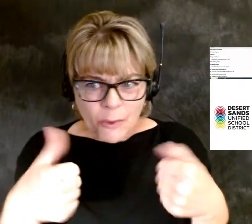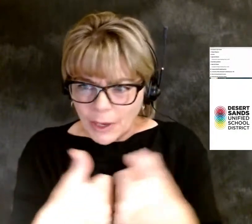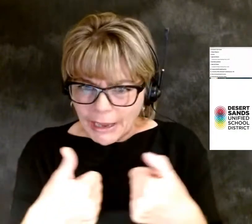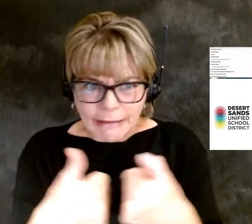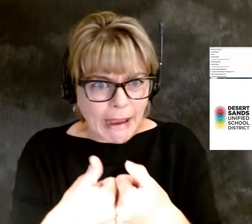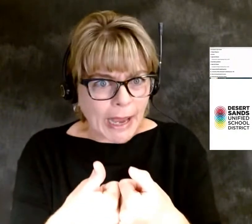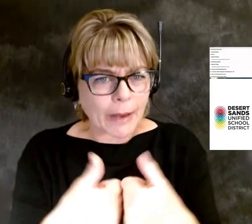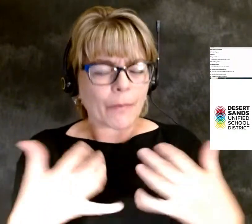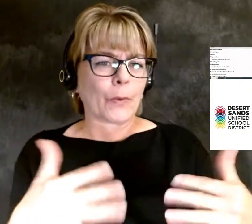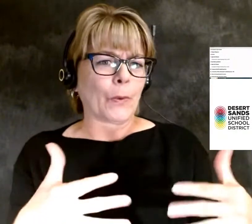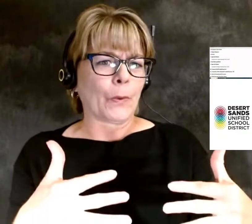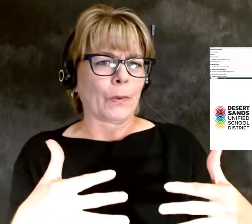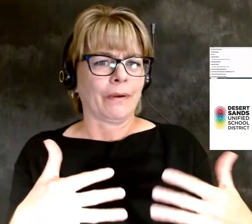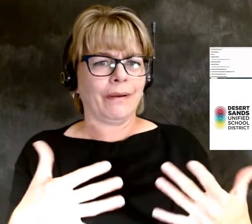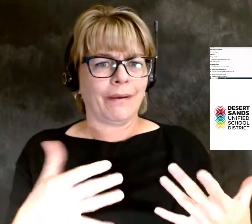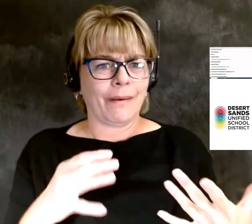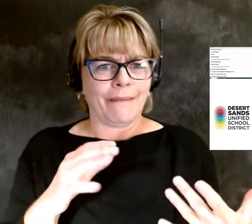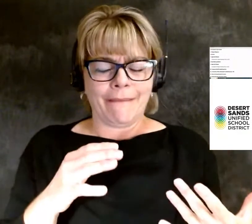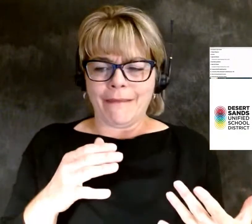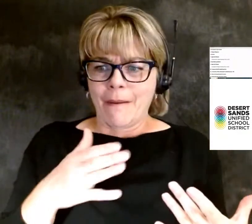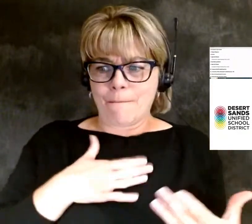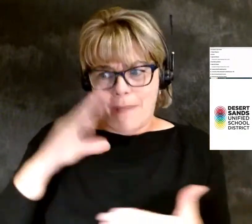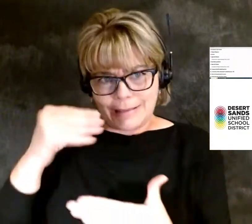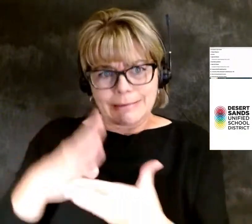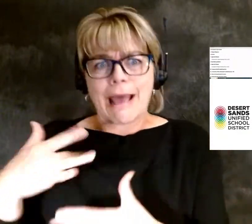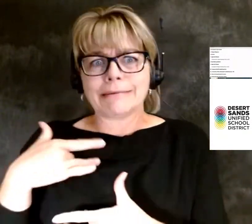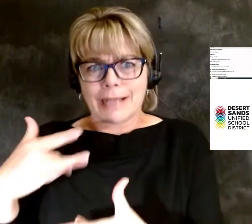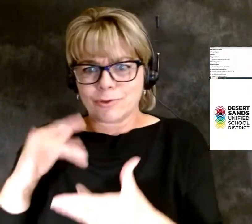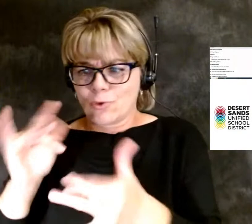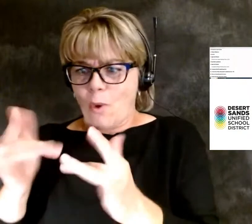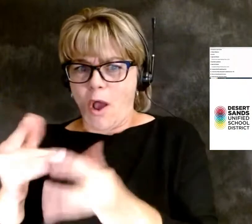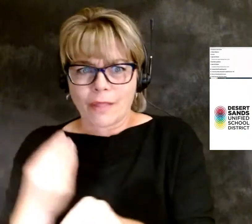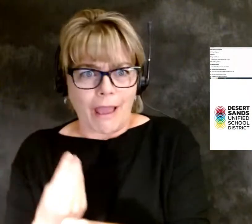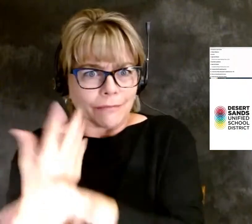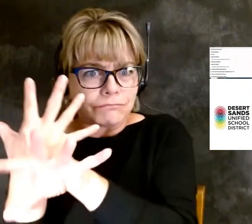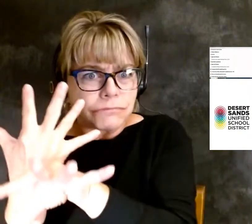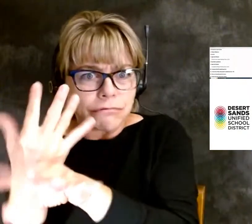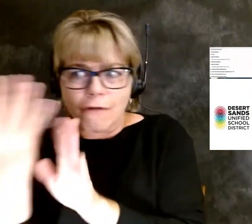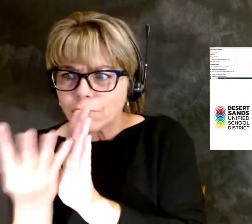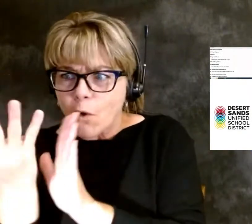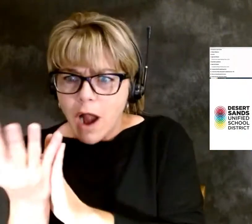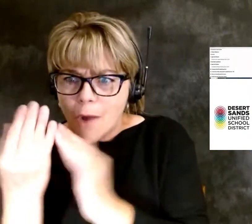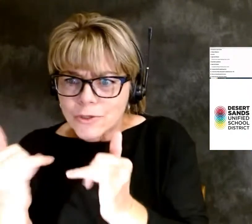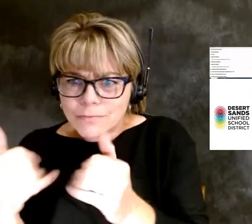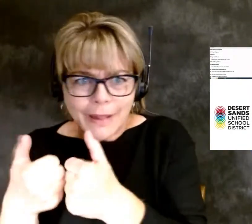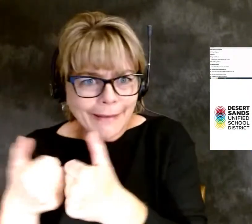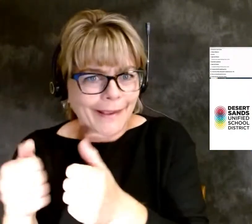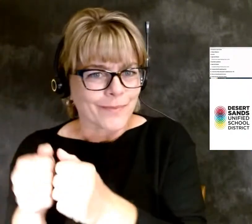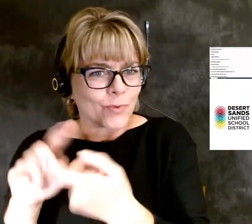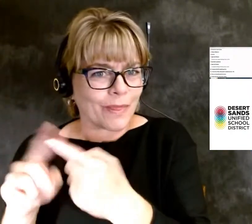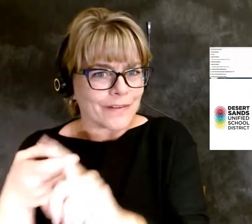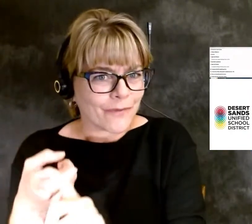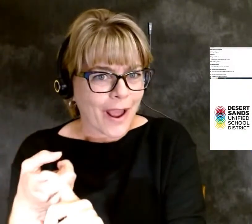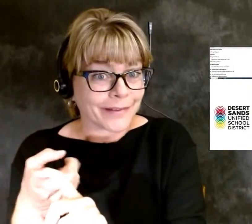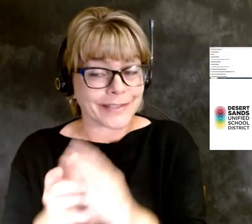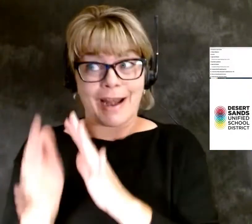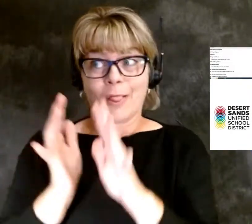playing games with his friends. And it's just like, you know, a long time ago, people were like, oh, don't spend so much time on the computer. But here we are.